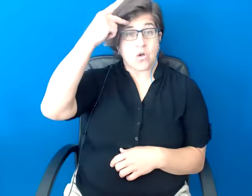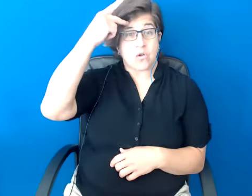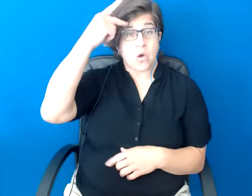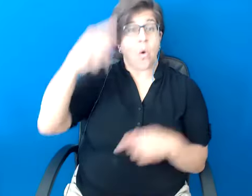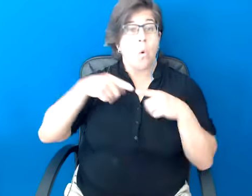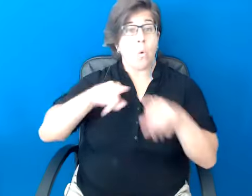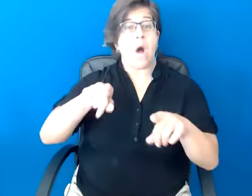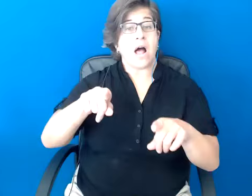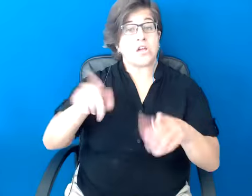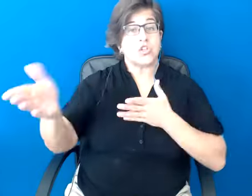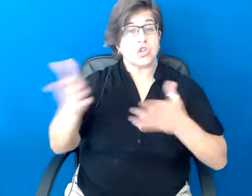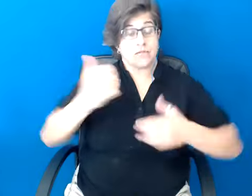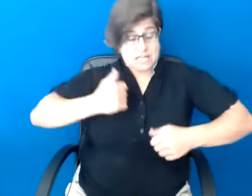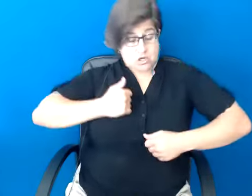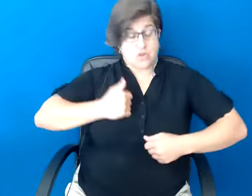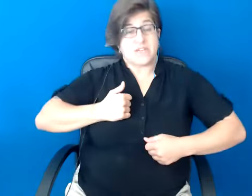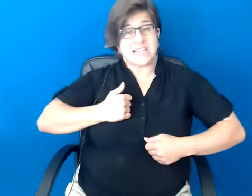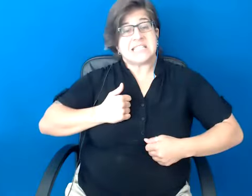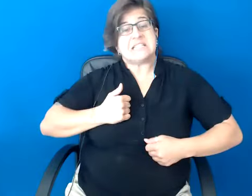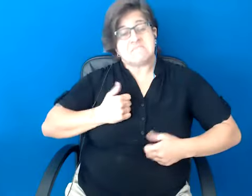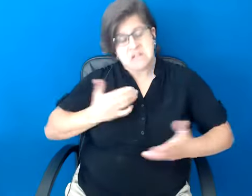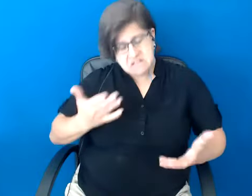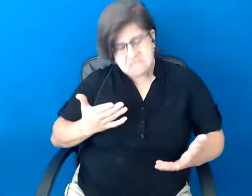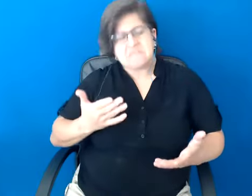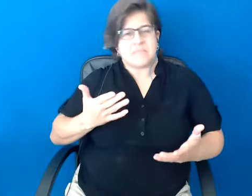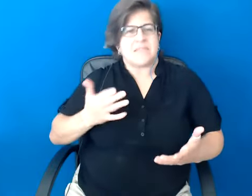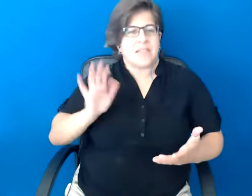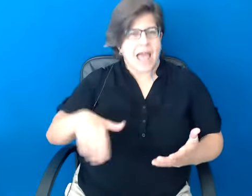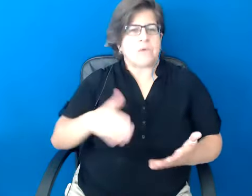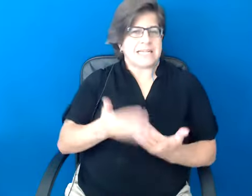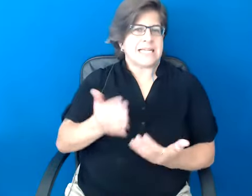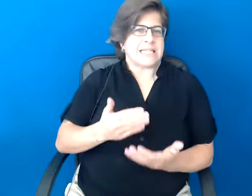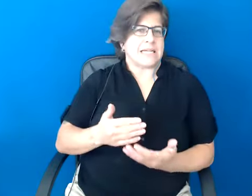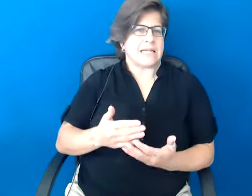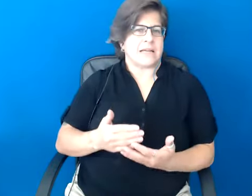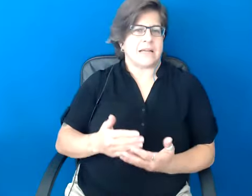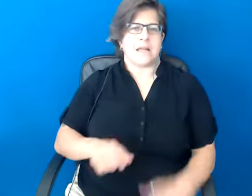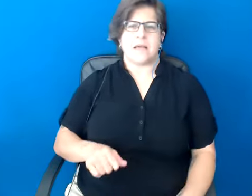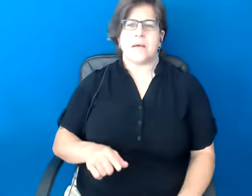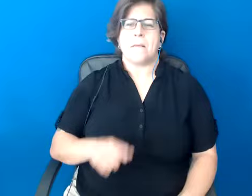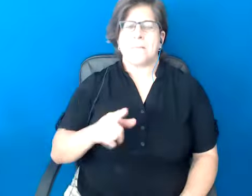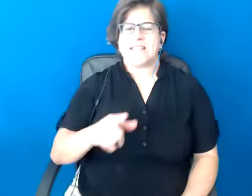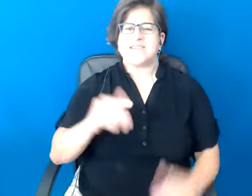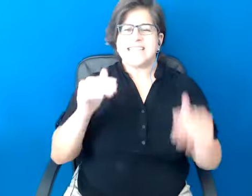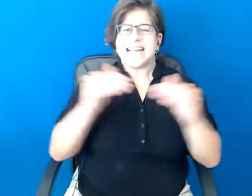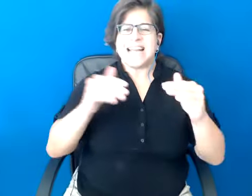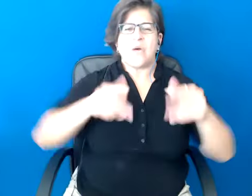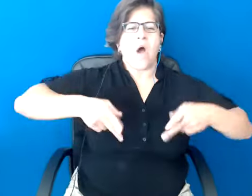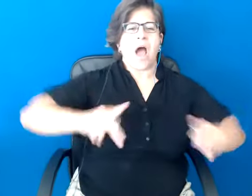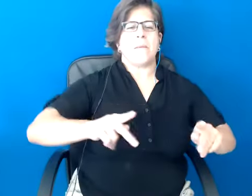being apolitical is sort of a way of life in uniform service. So I think I might have an advantage there. But also something